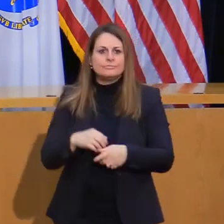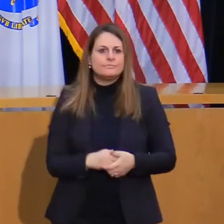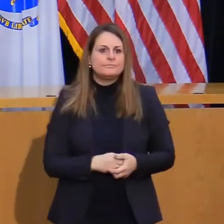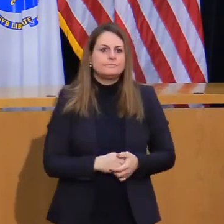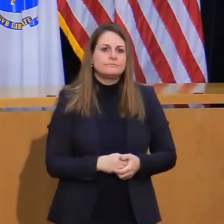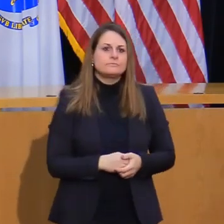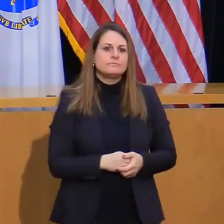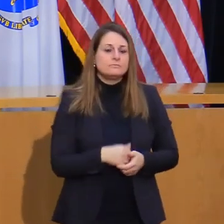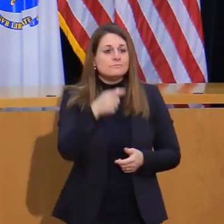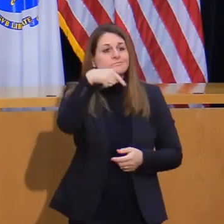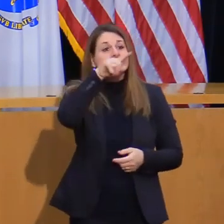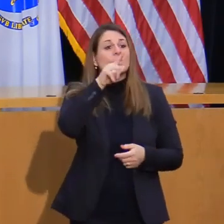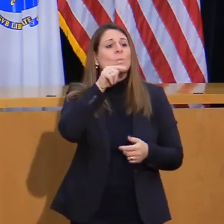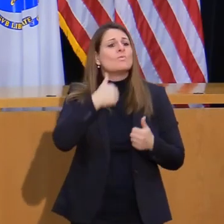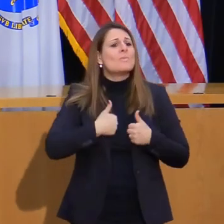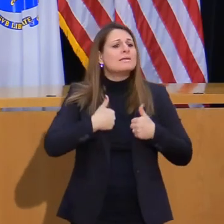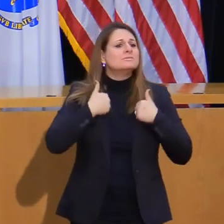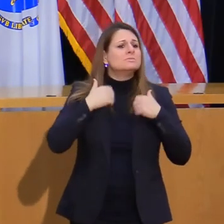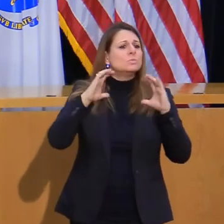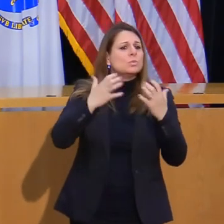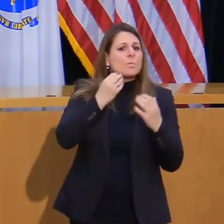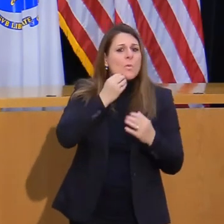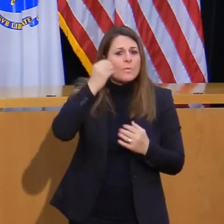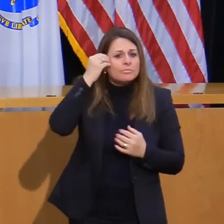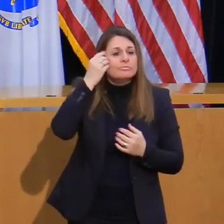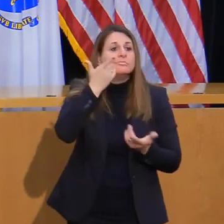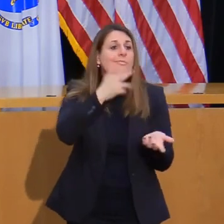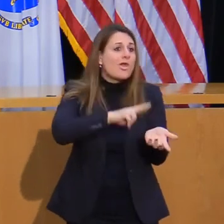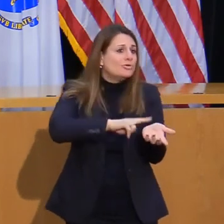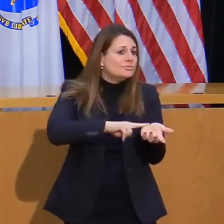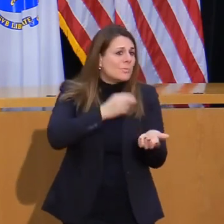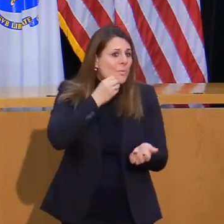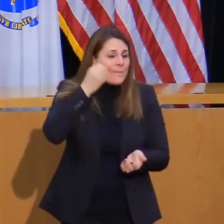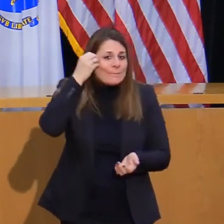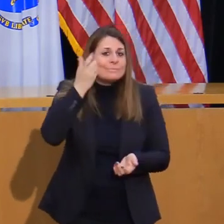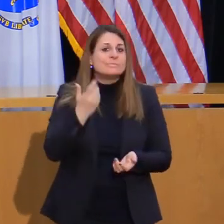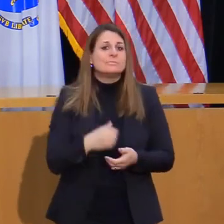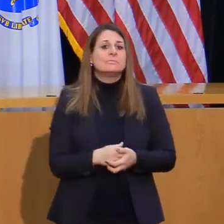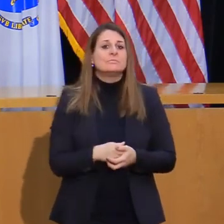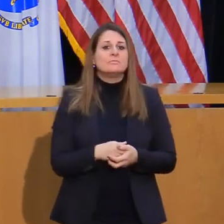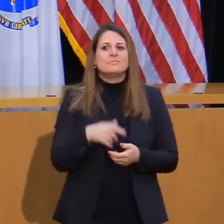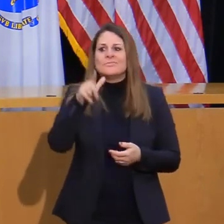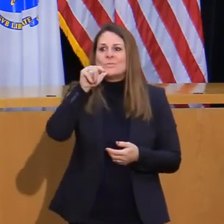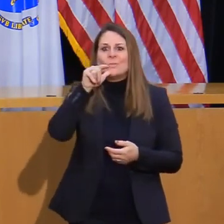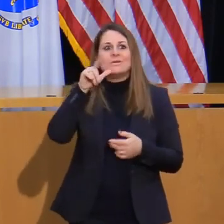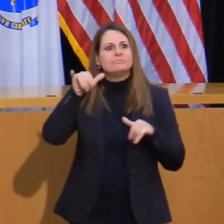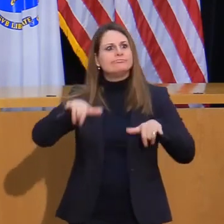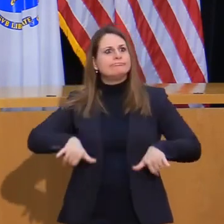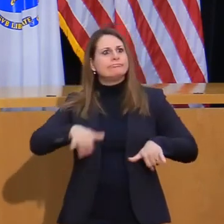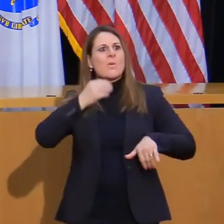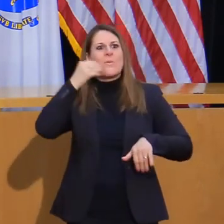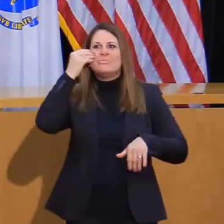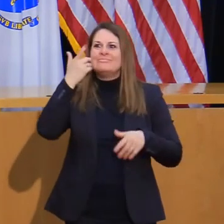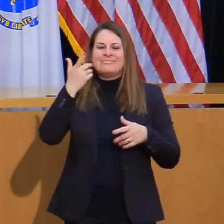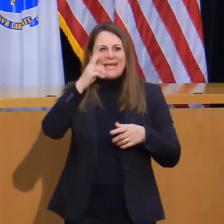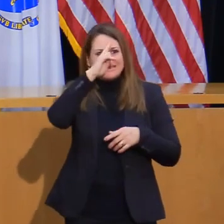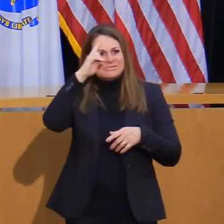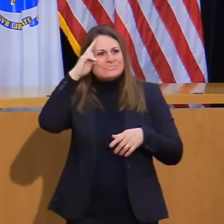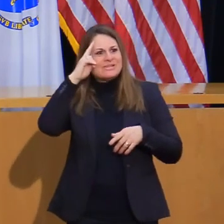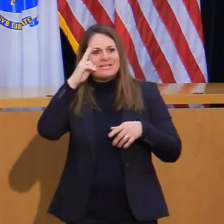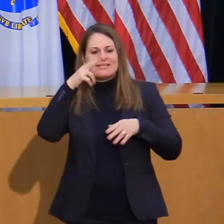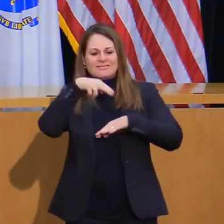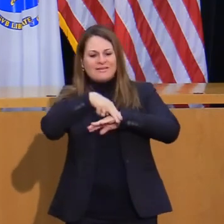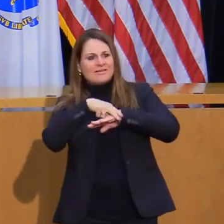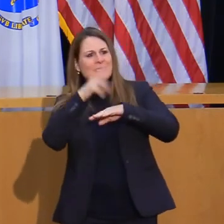facilities, affordable and low-income senior housing, and homebound individuals received just under 10,000 doses.